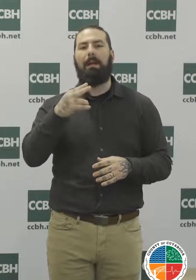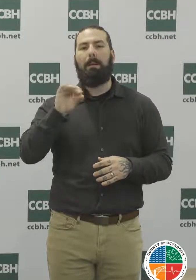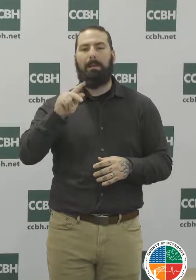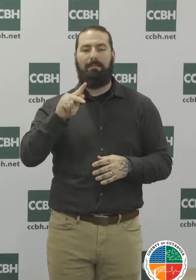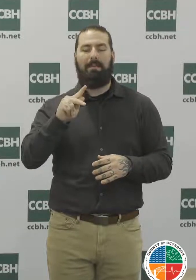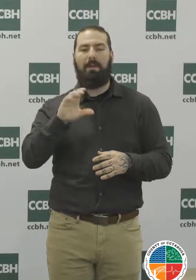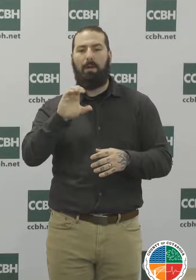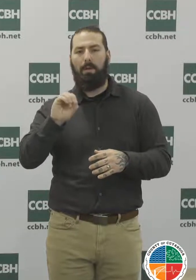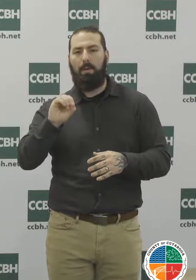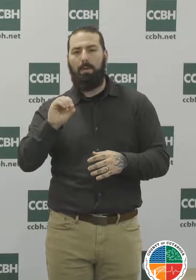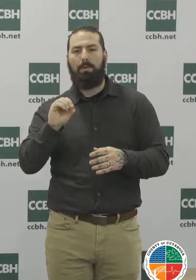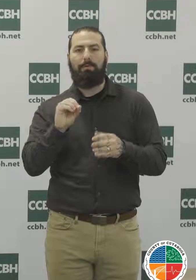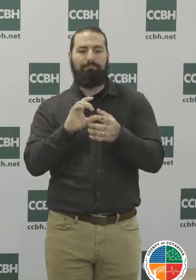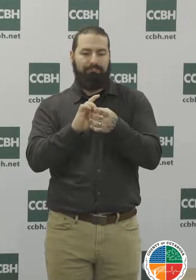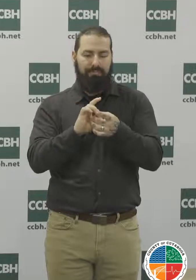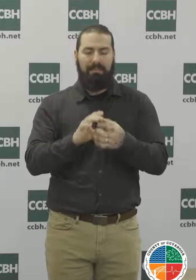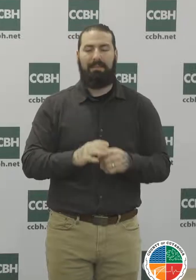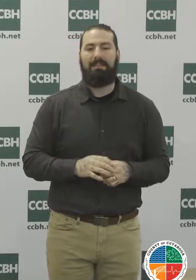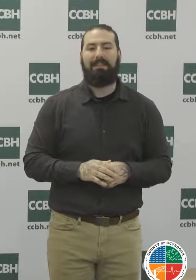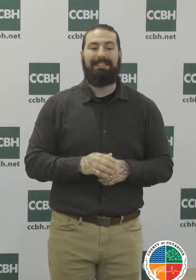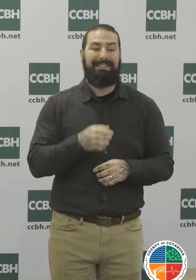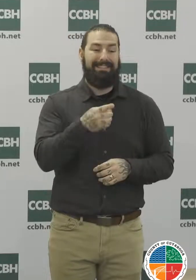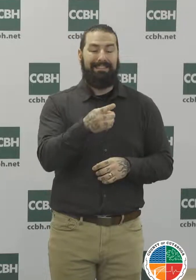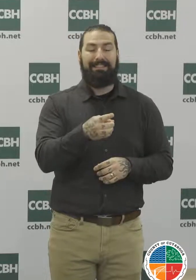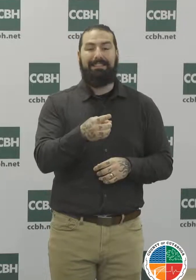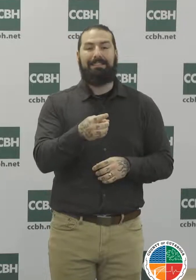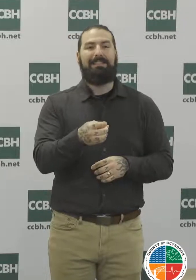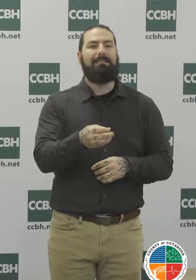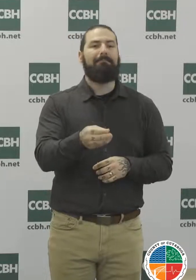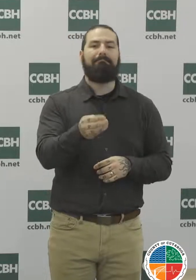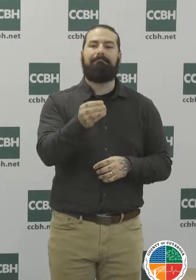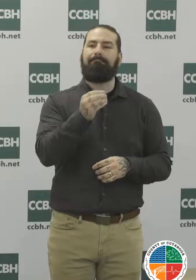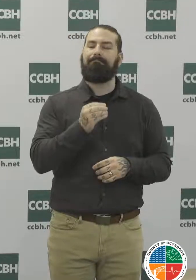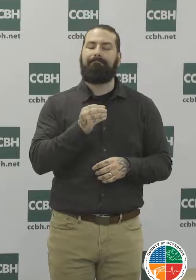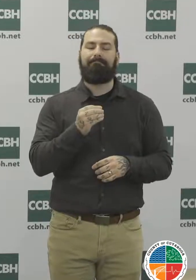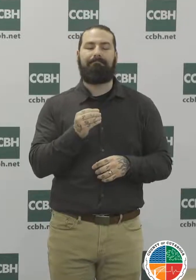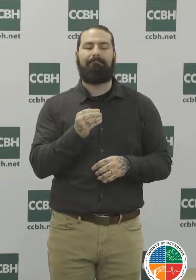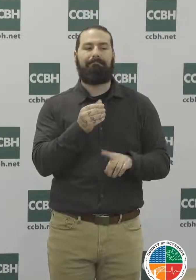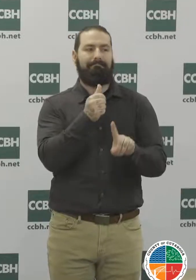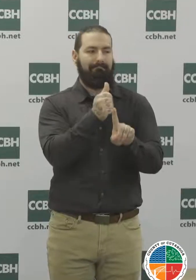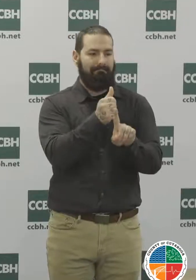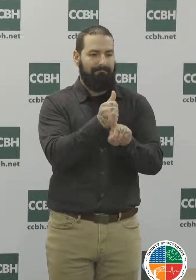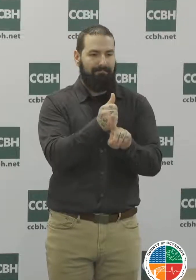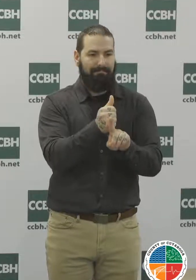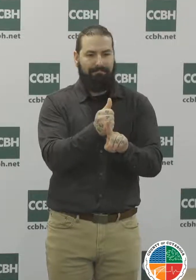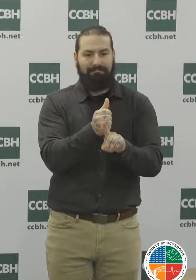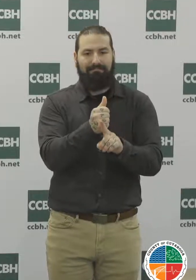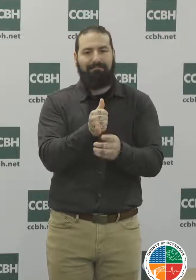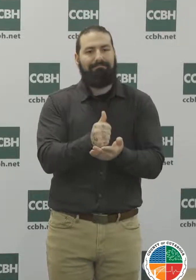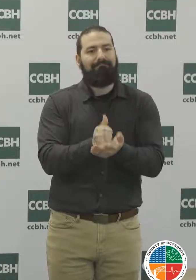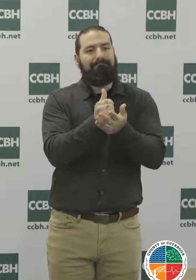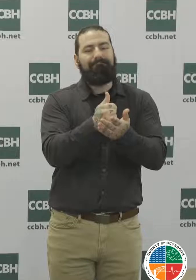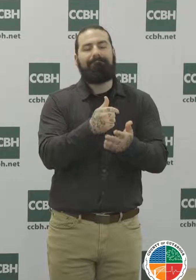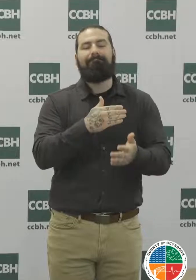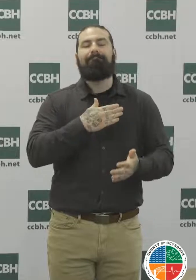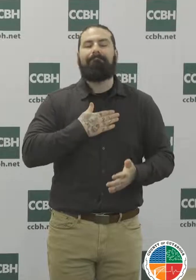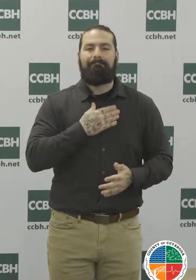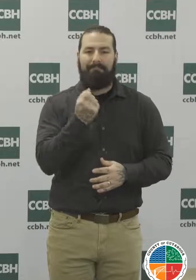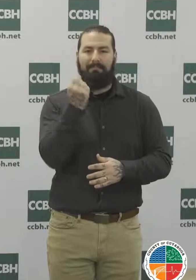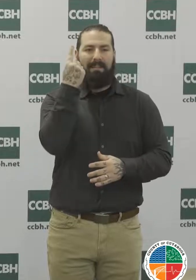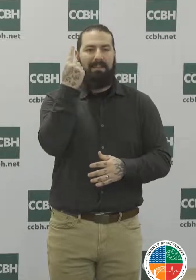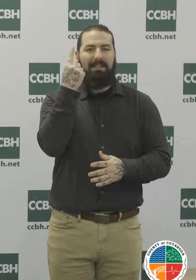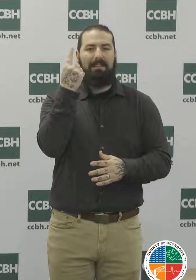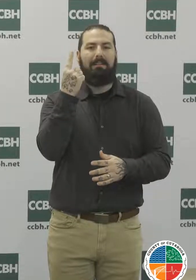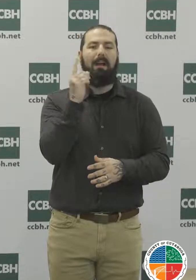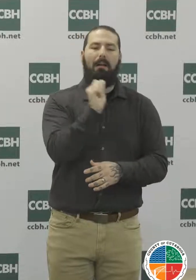decades. He has generously given of himself in catalyzing my understanding of